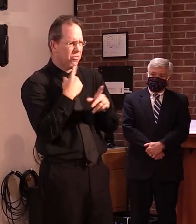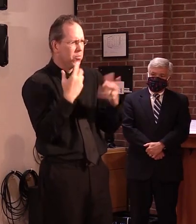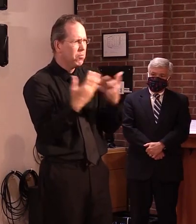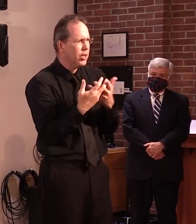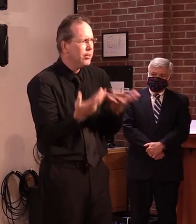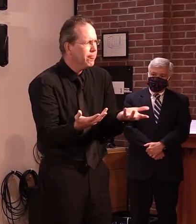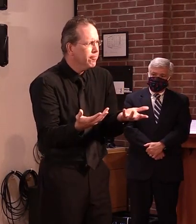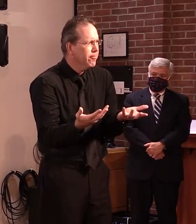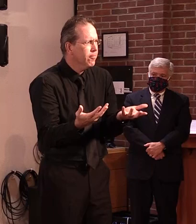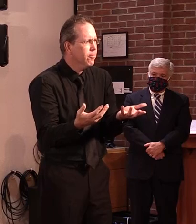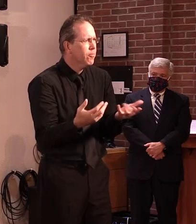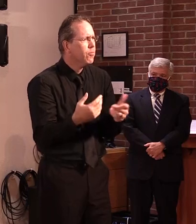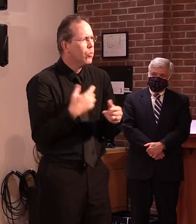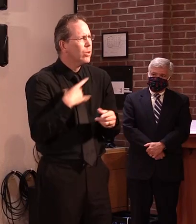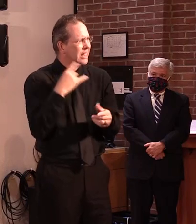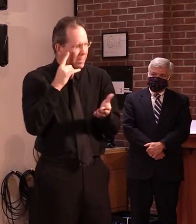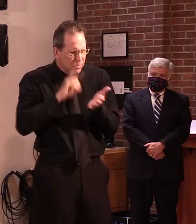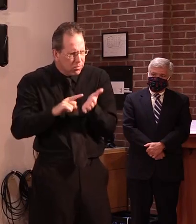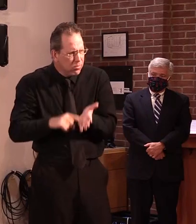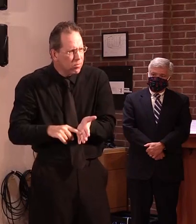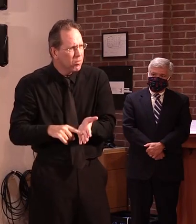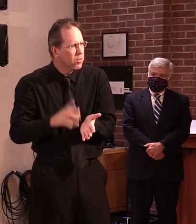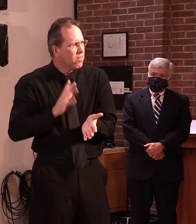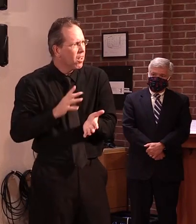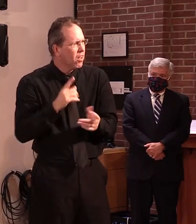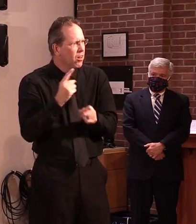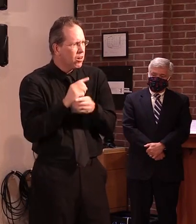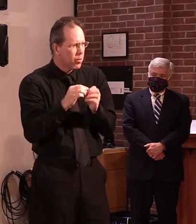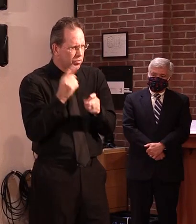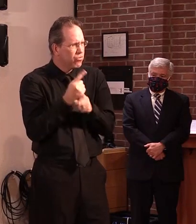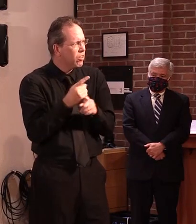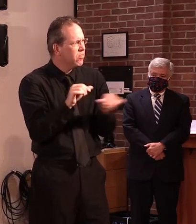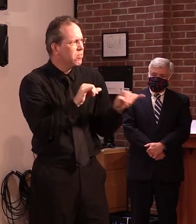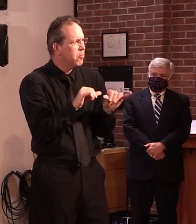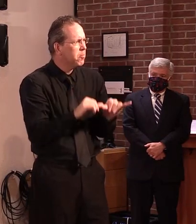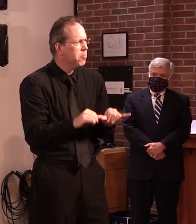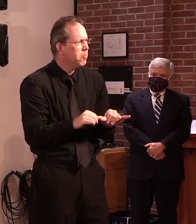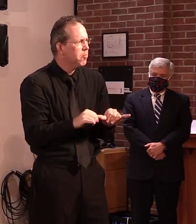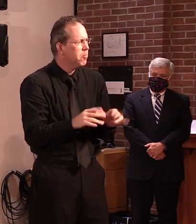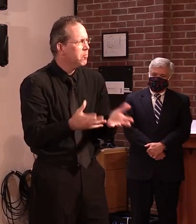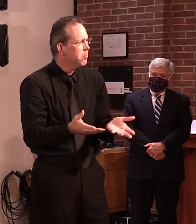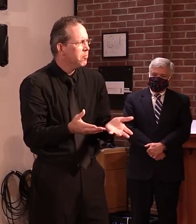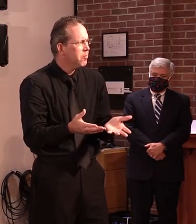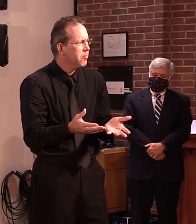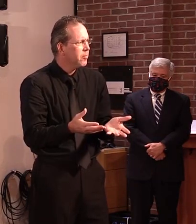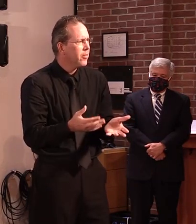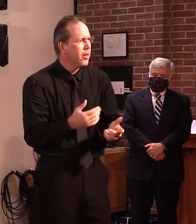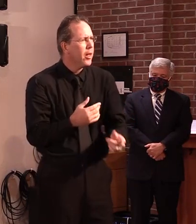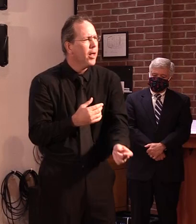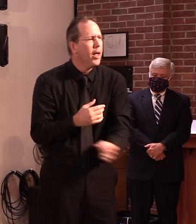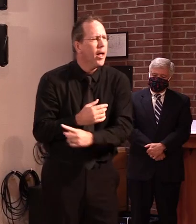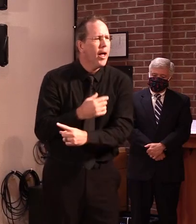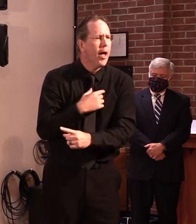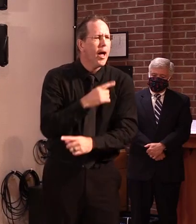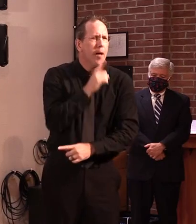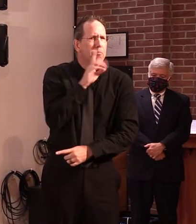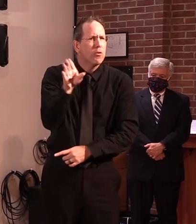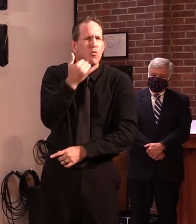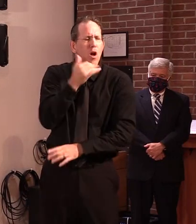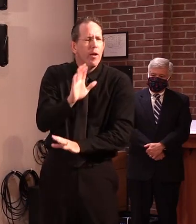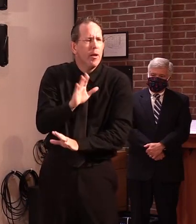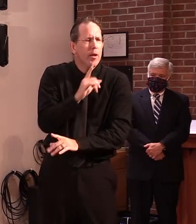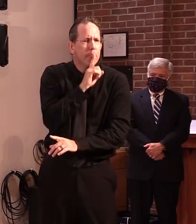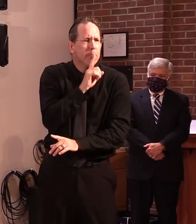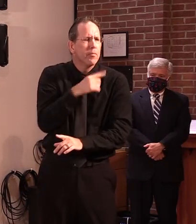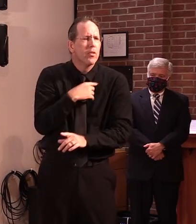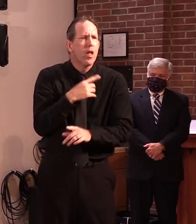If I said you were wrong, I'm not saying that. I'm not saying anybody's wrong. I'm saying the two numbers don't match. It reminds me of the